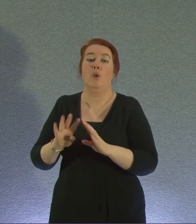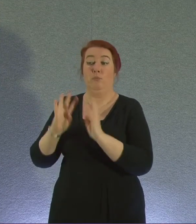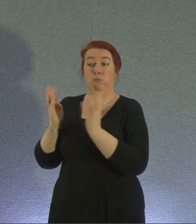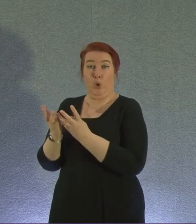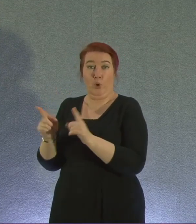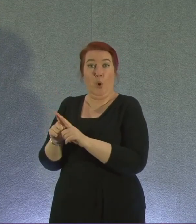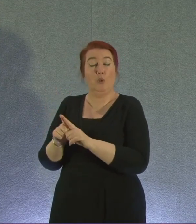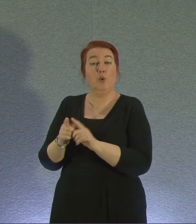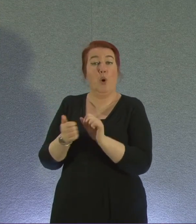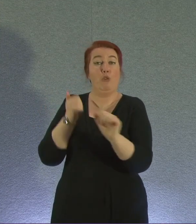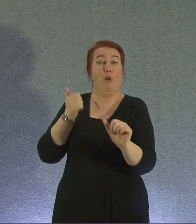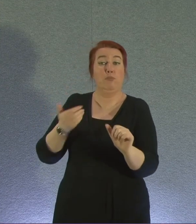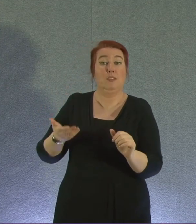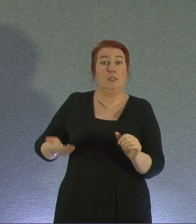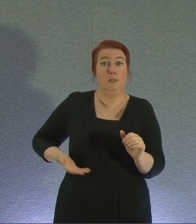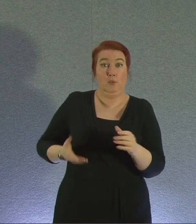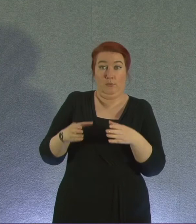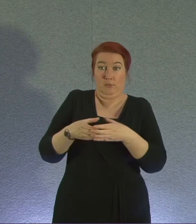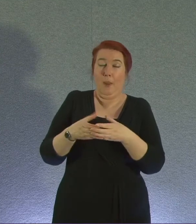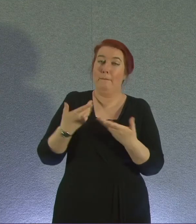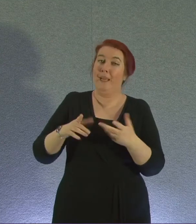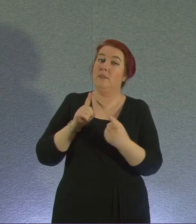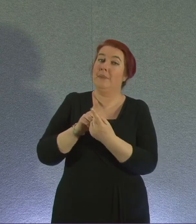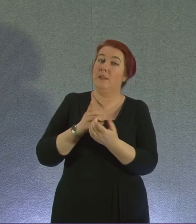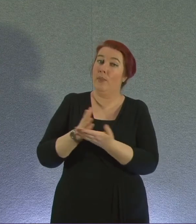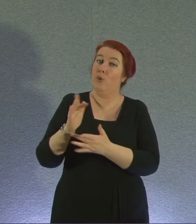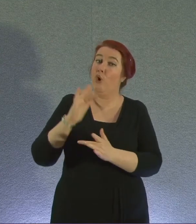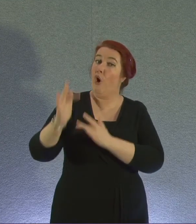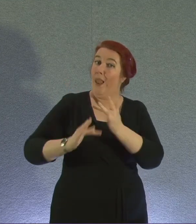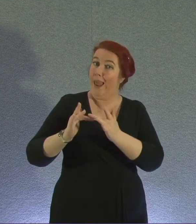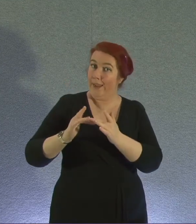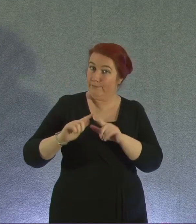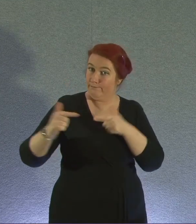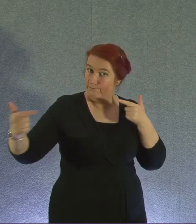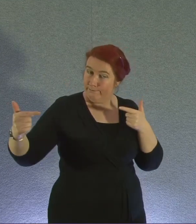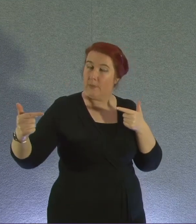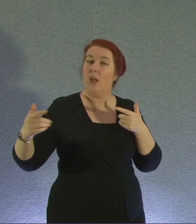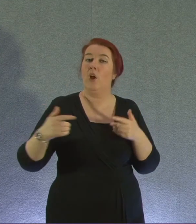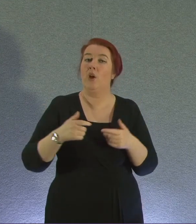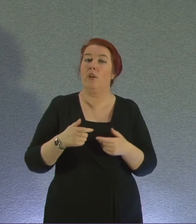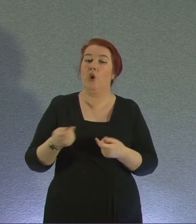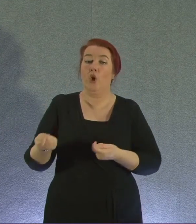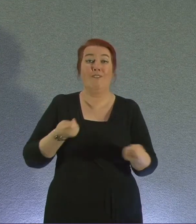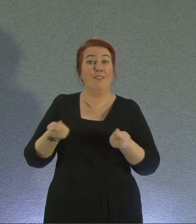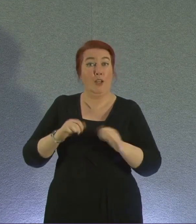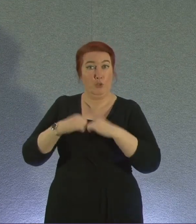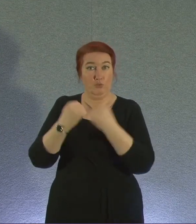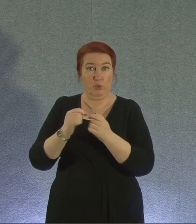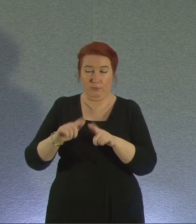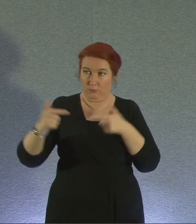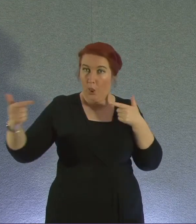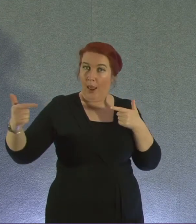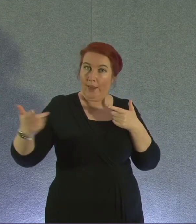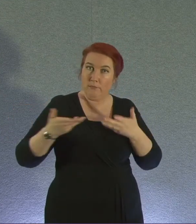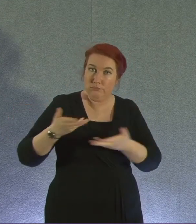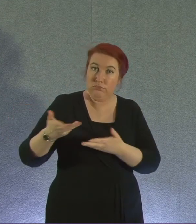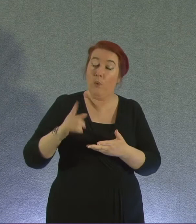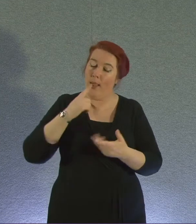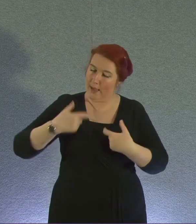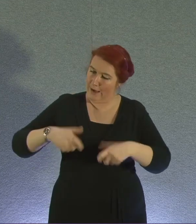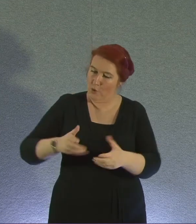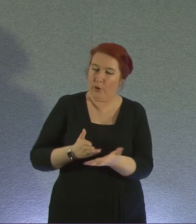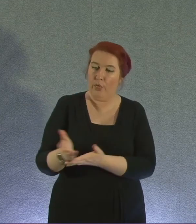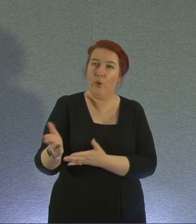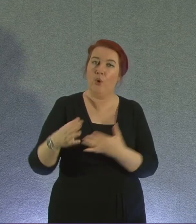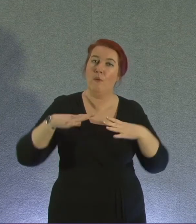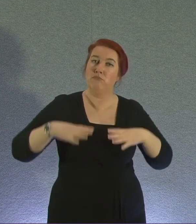meeting online. The conveners group have been discussing issues remotely, and they will continue to do so over recess to